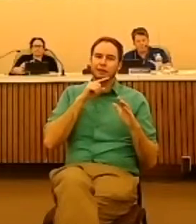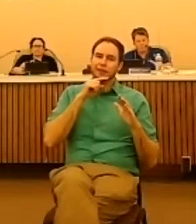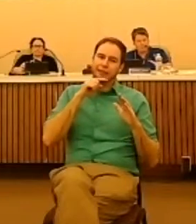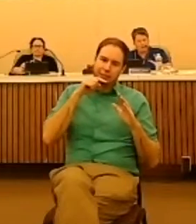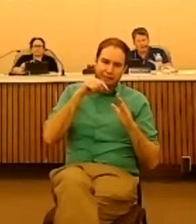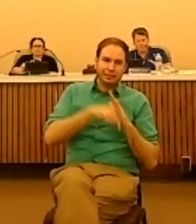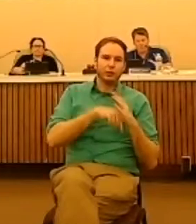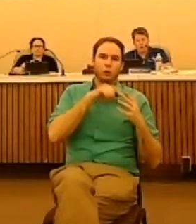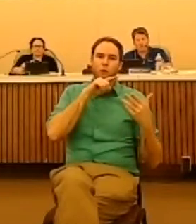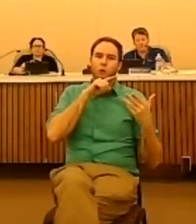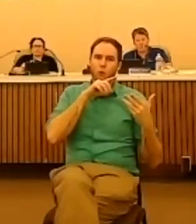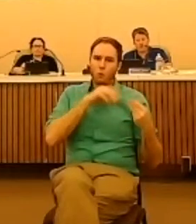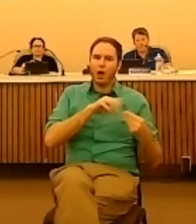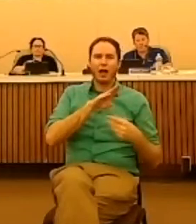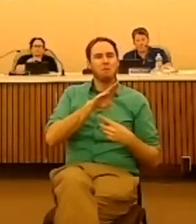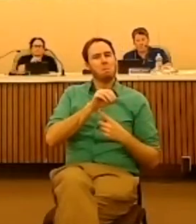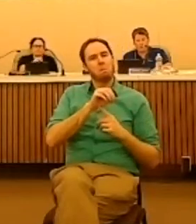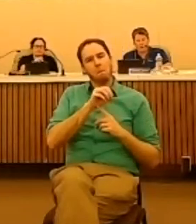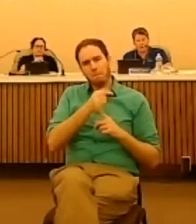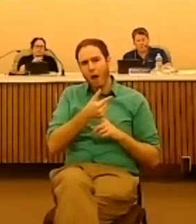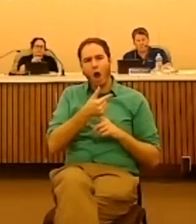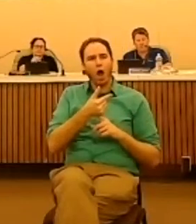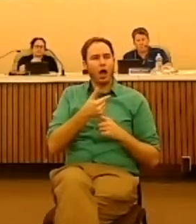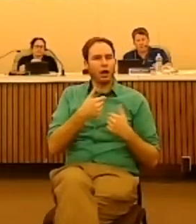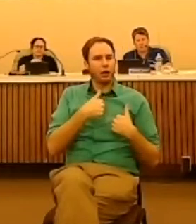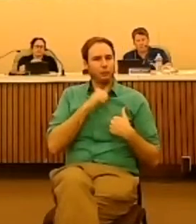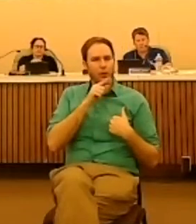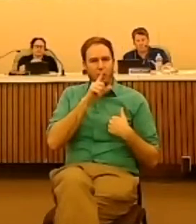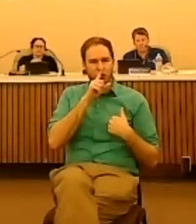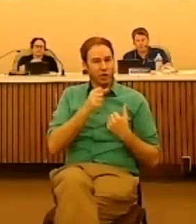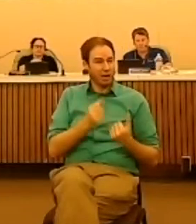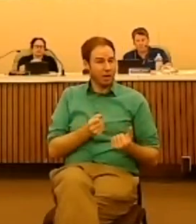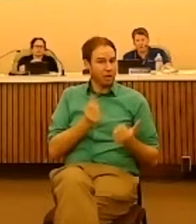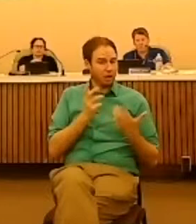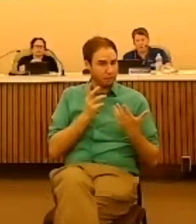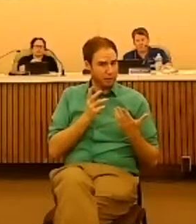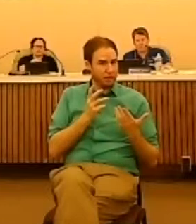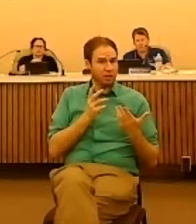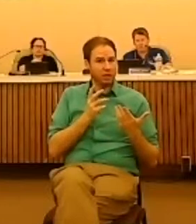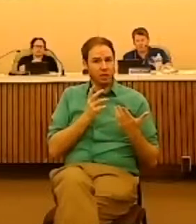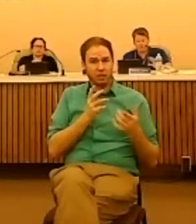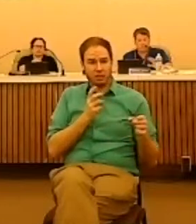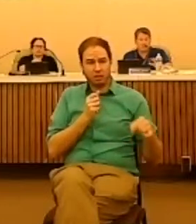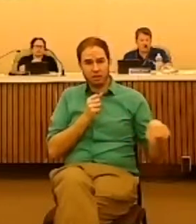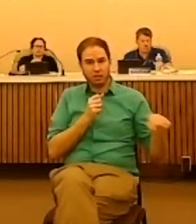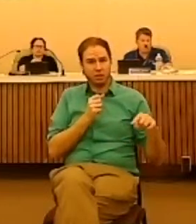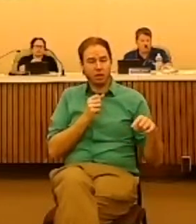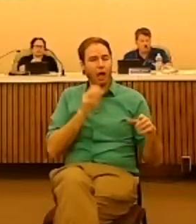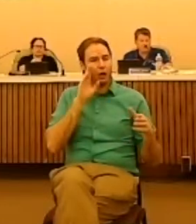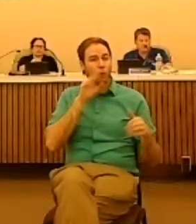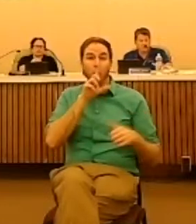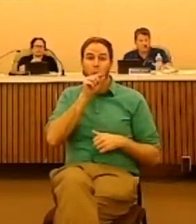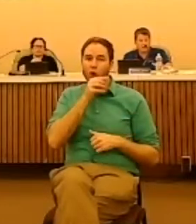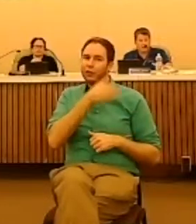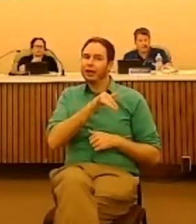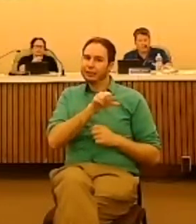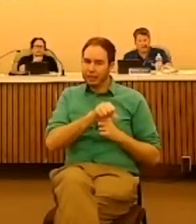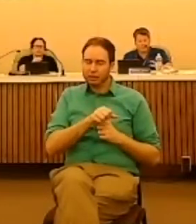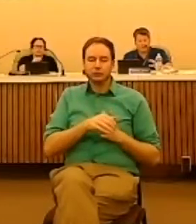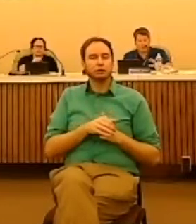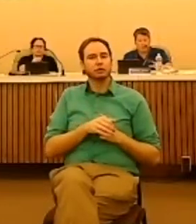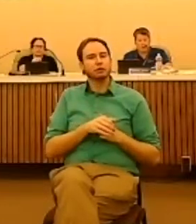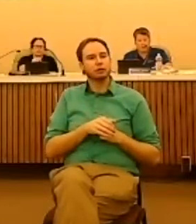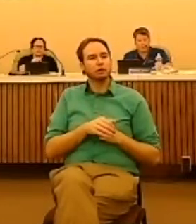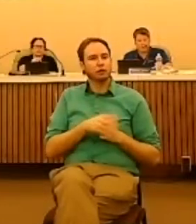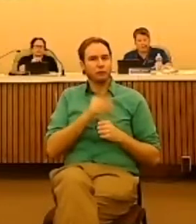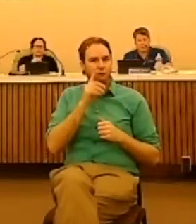wetland bog kind of. So I don't know how much of, certainly the birds, and